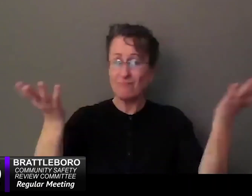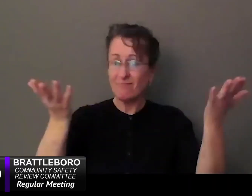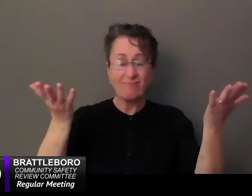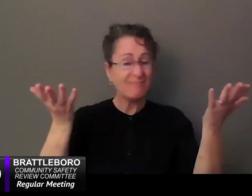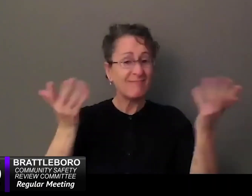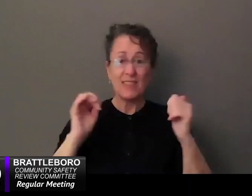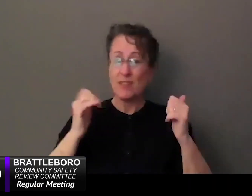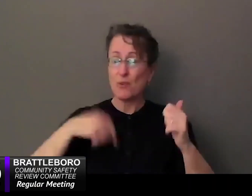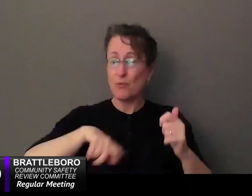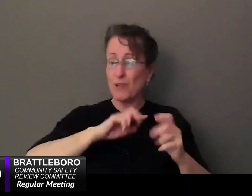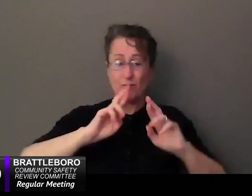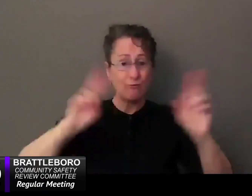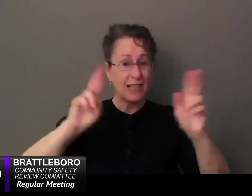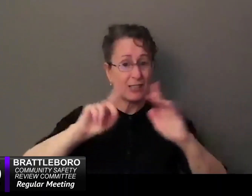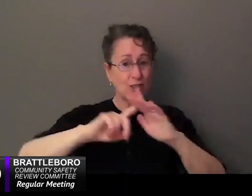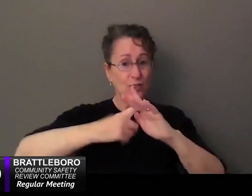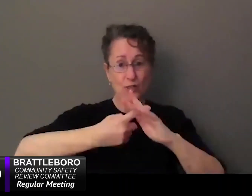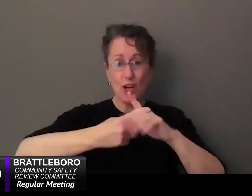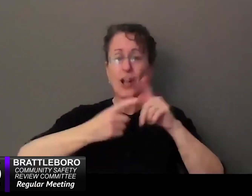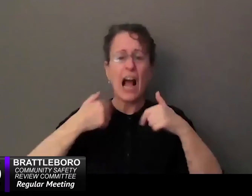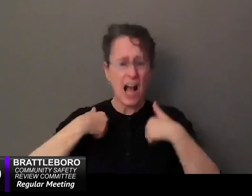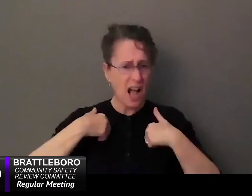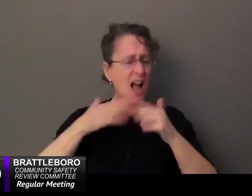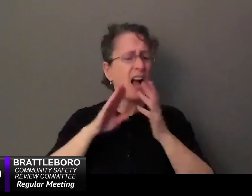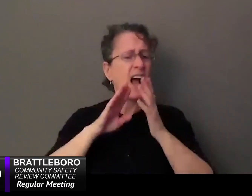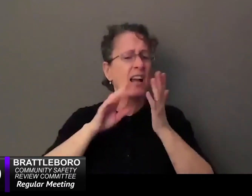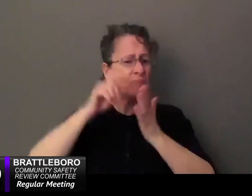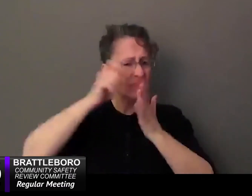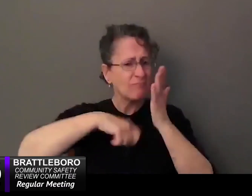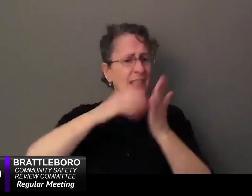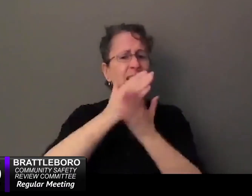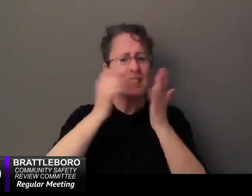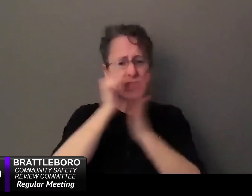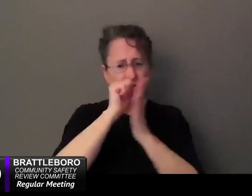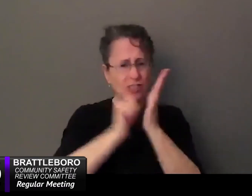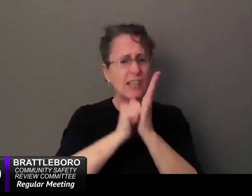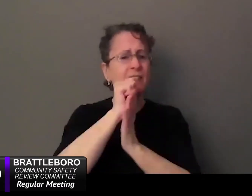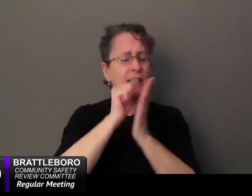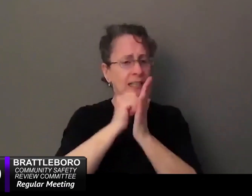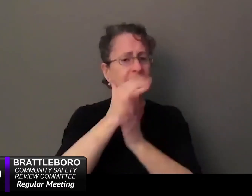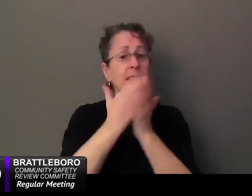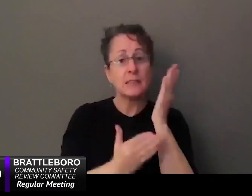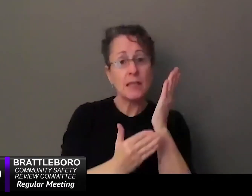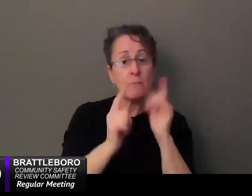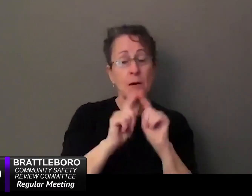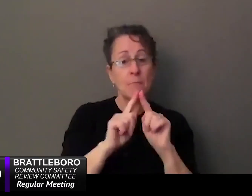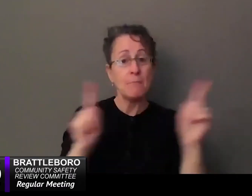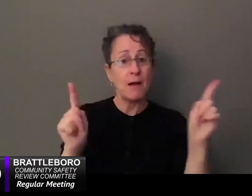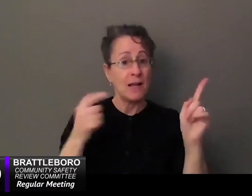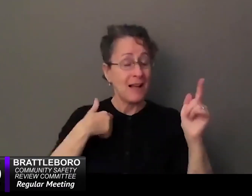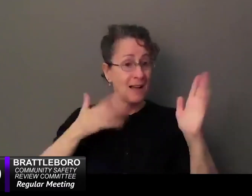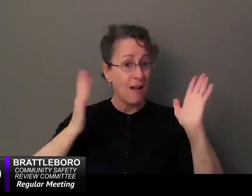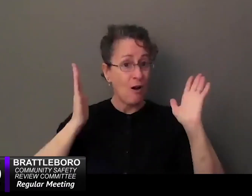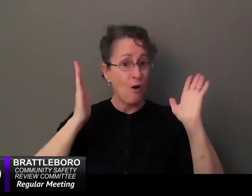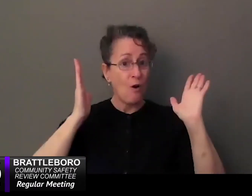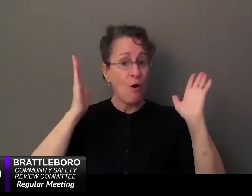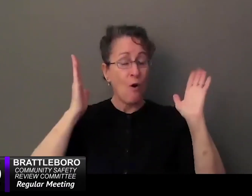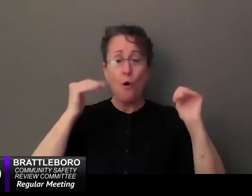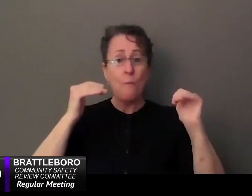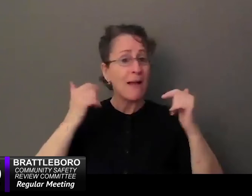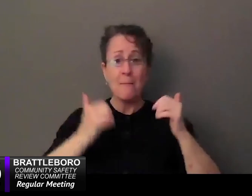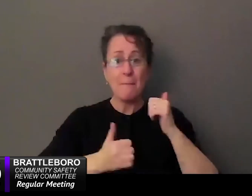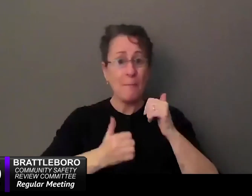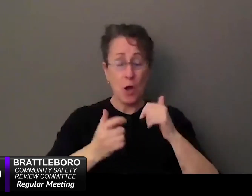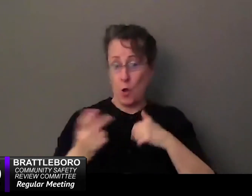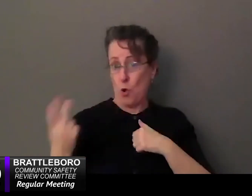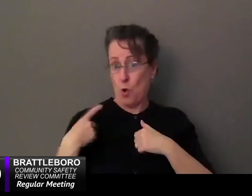And I've done a little bit of my piece of that already. My hope is that this is the meeting where you will hear the most of Emily and my voices out of all